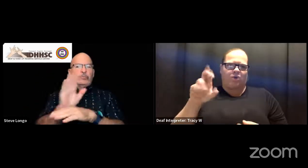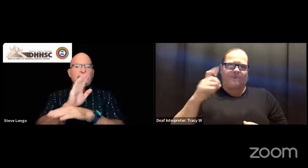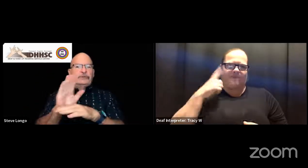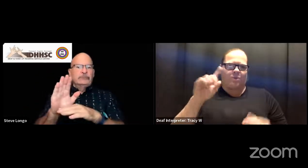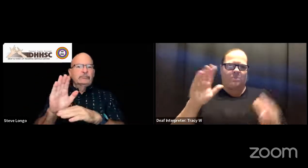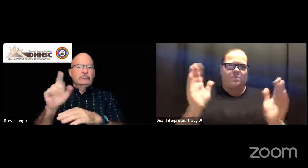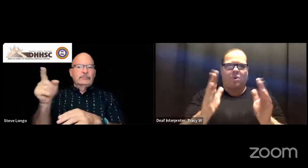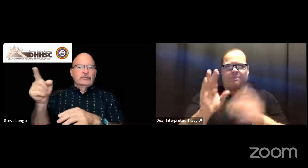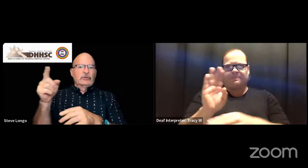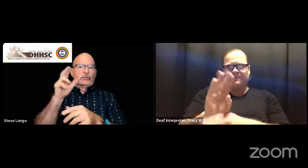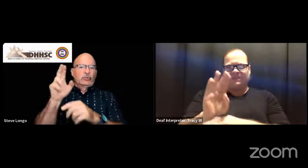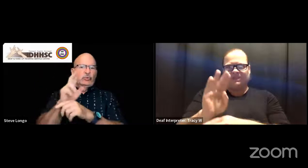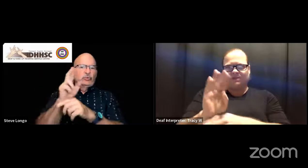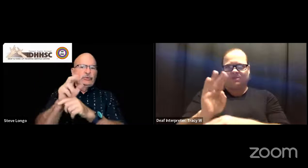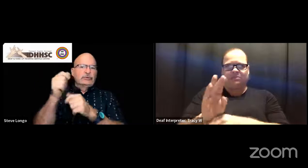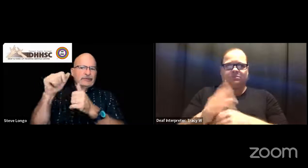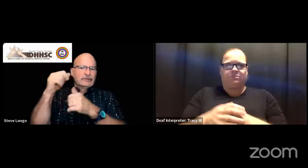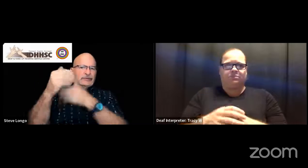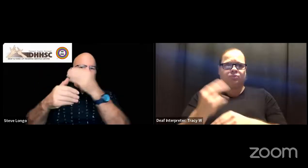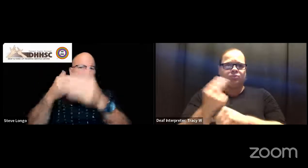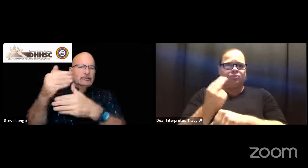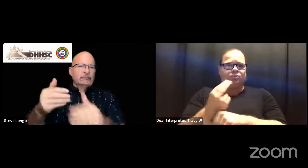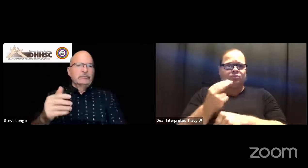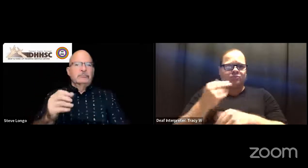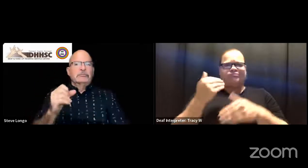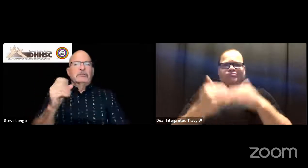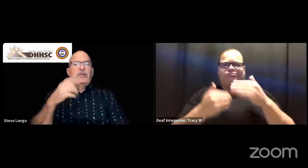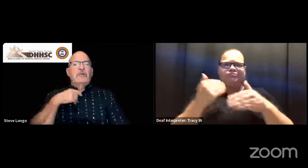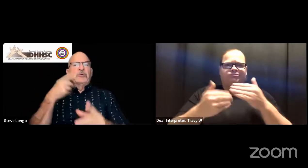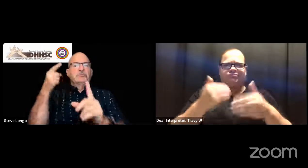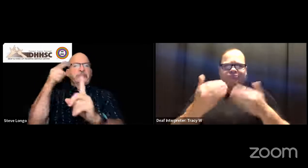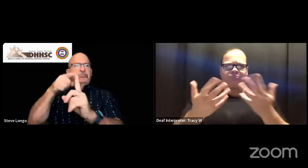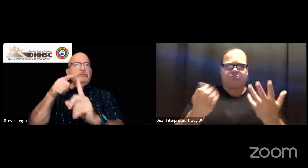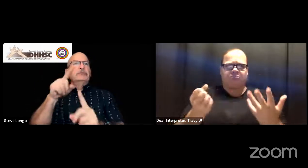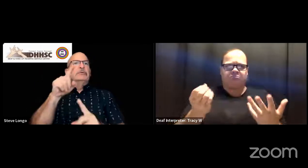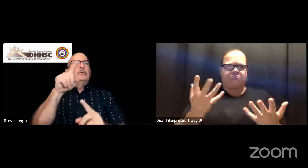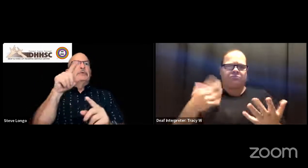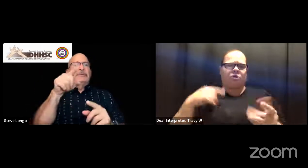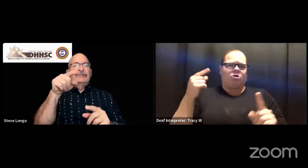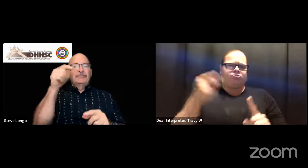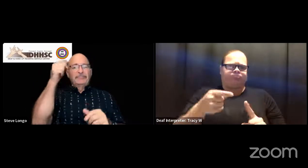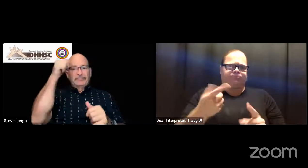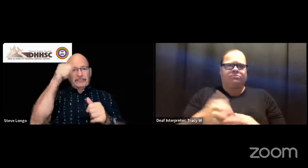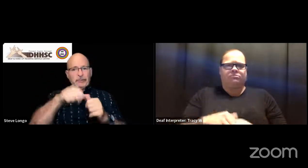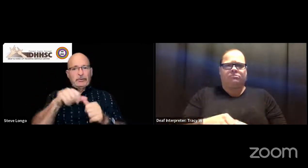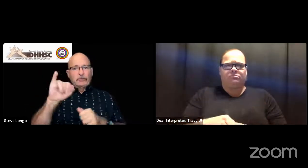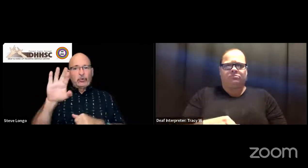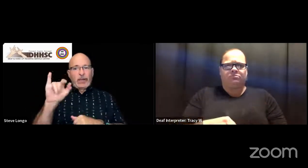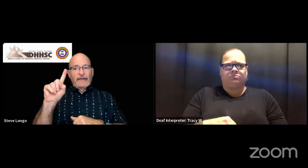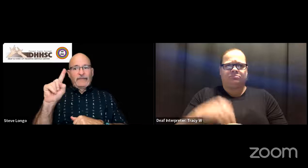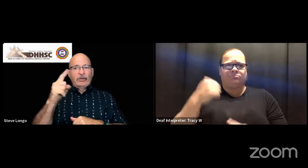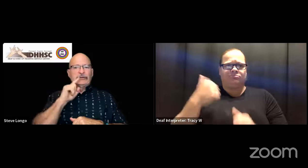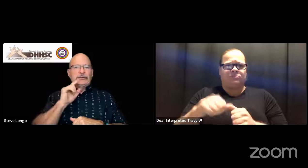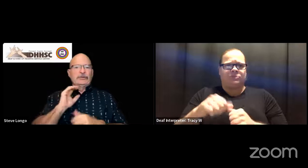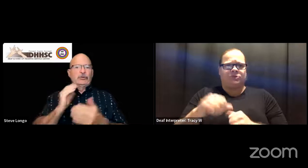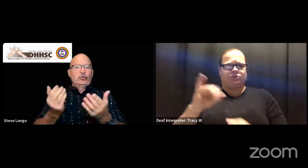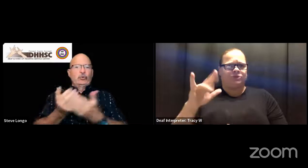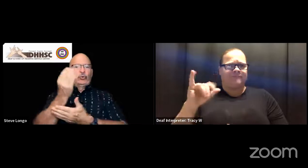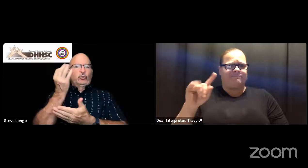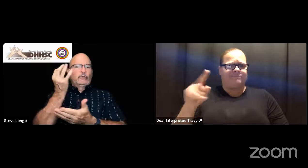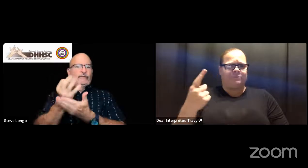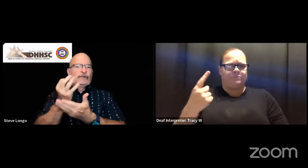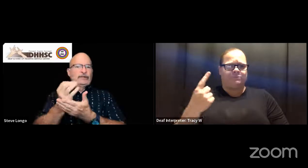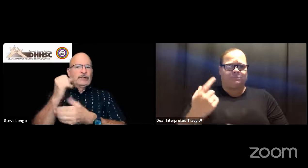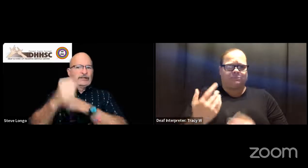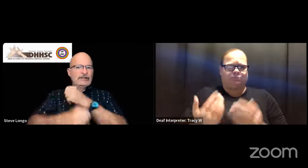very popular software utilized by small businesses, and we are incorporating that. If